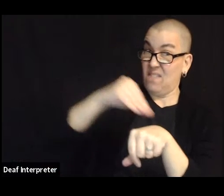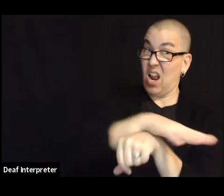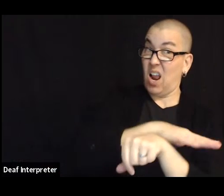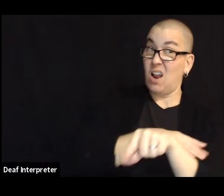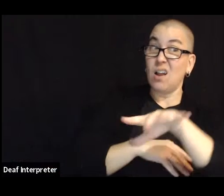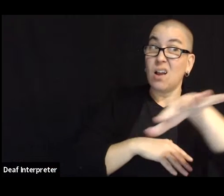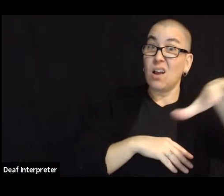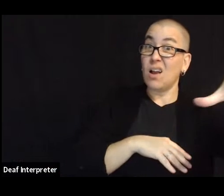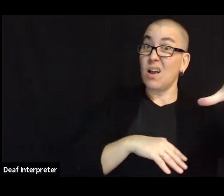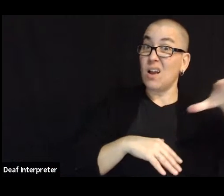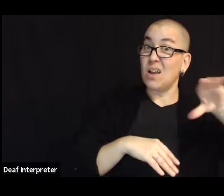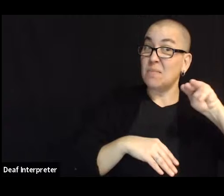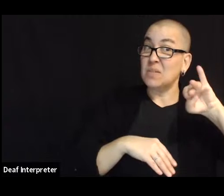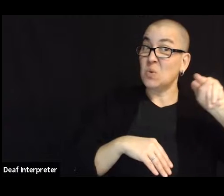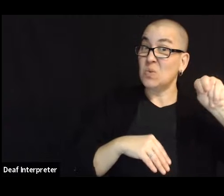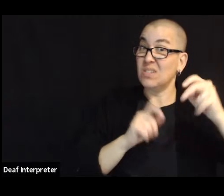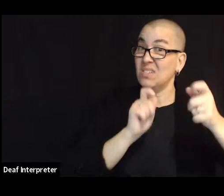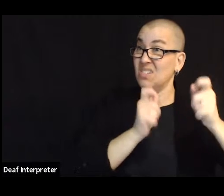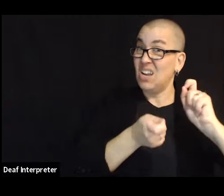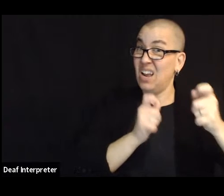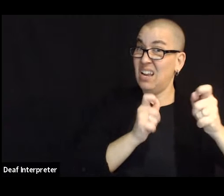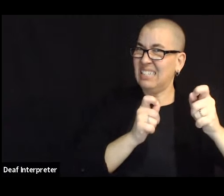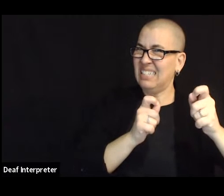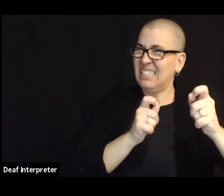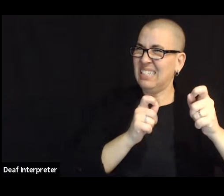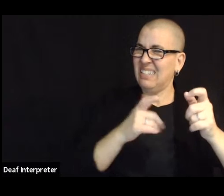back or looks lower than it really is.